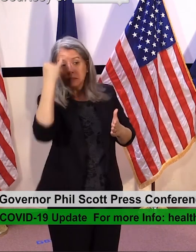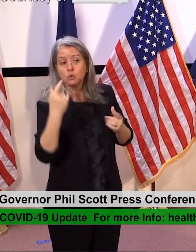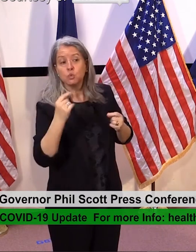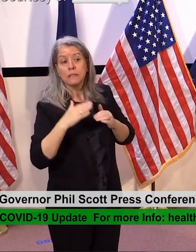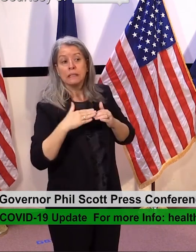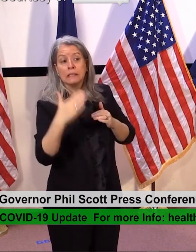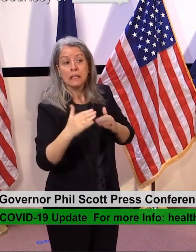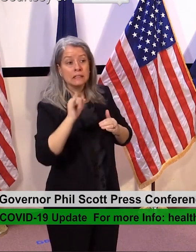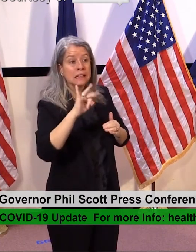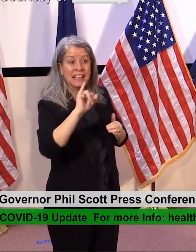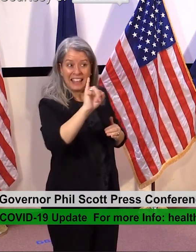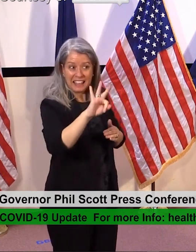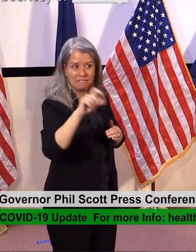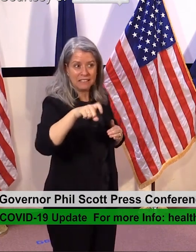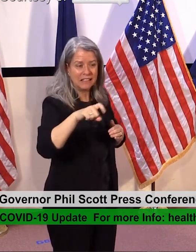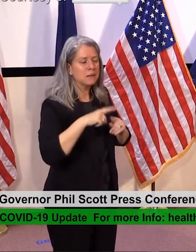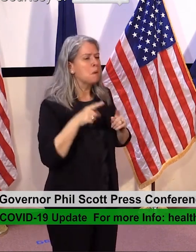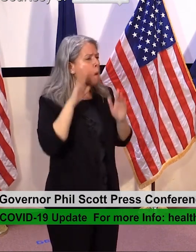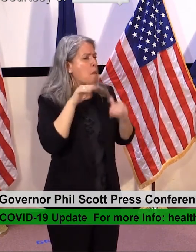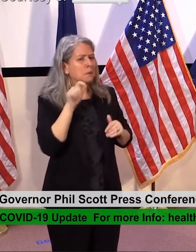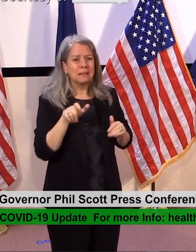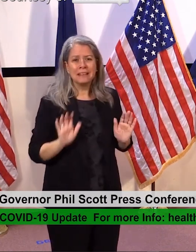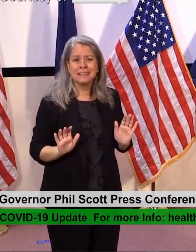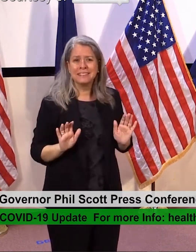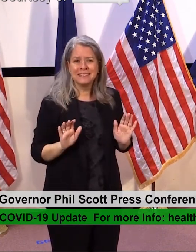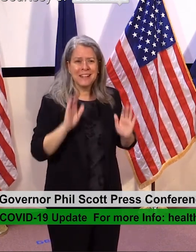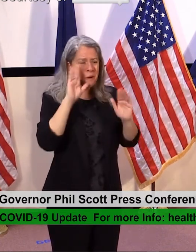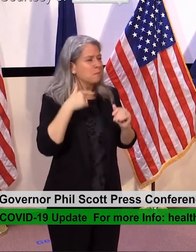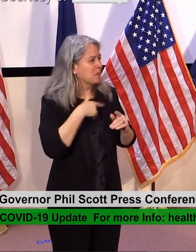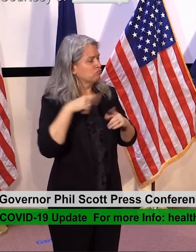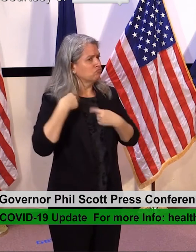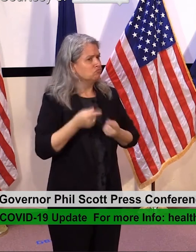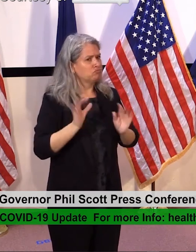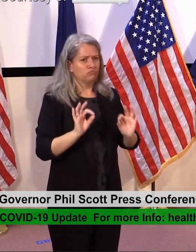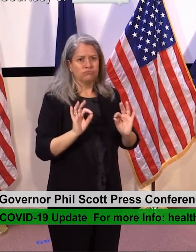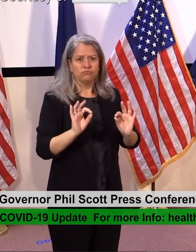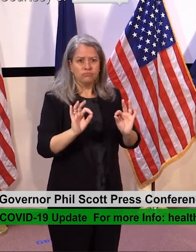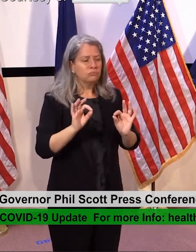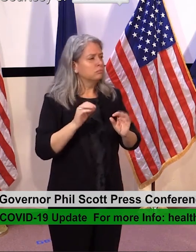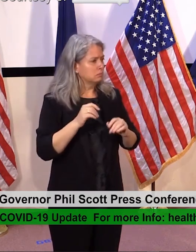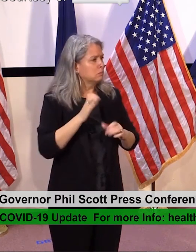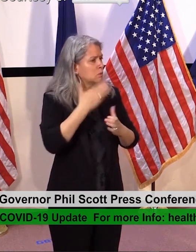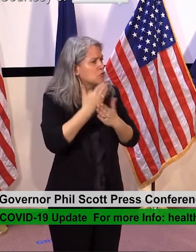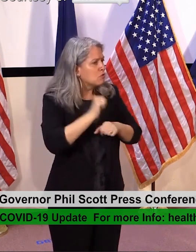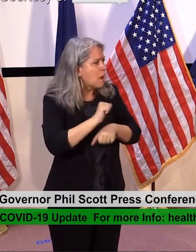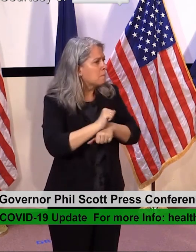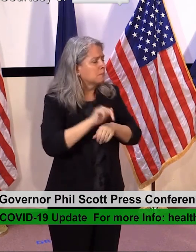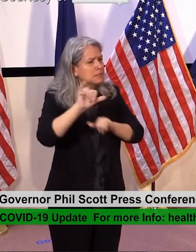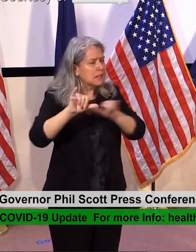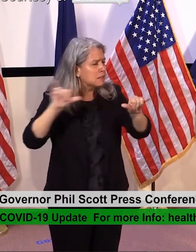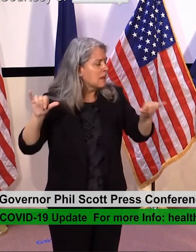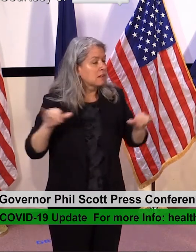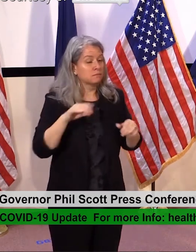this point, I would rather continue to do what we've been doing, because as we noted